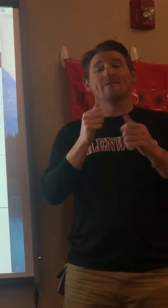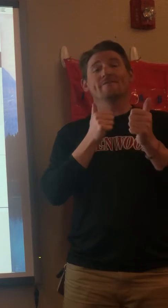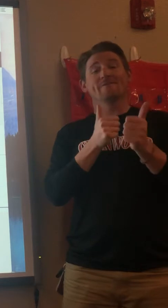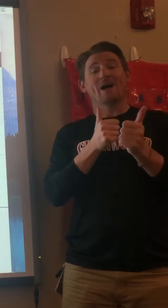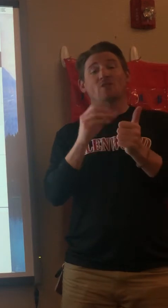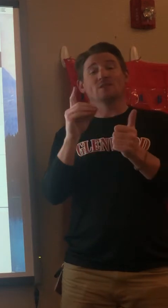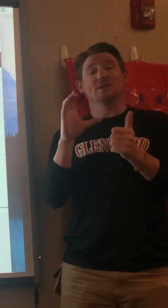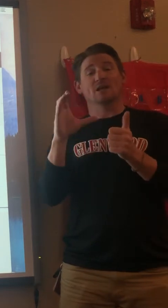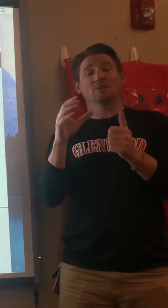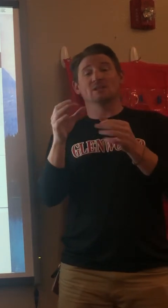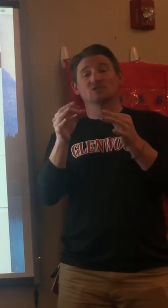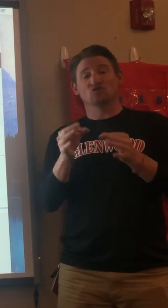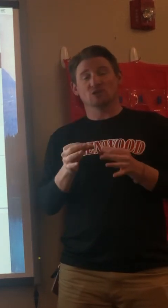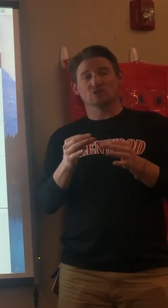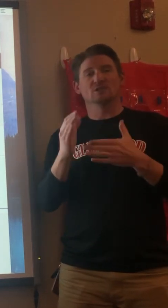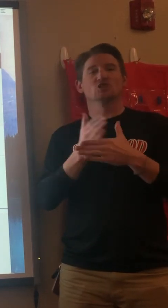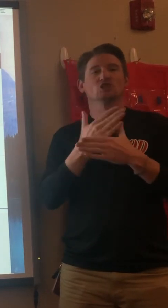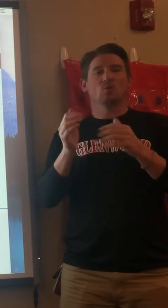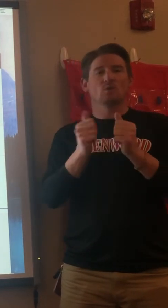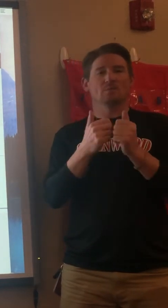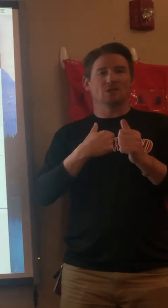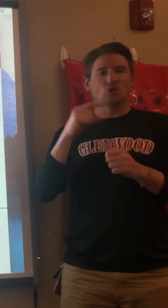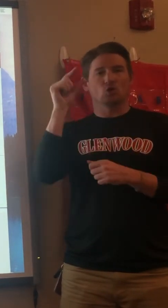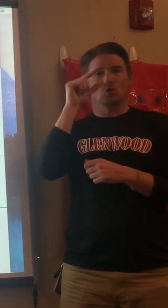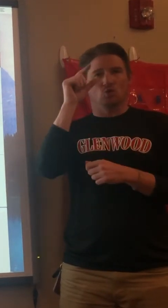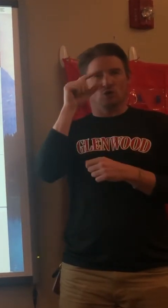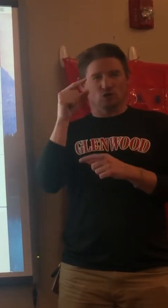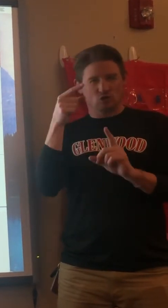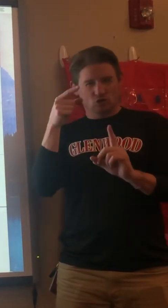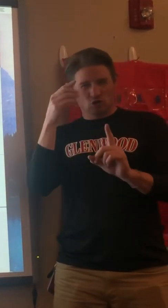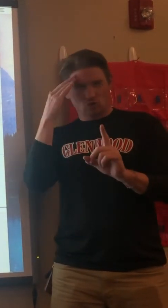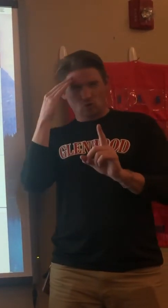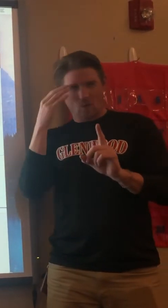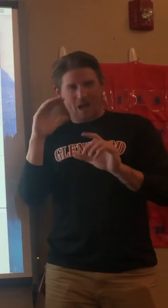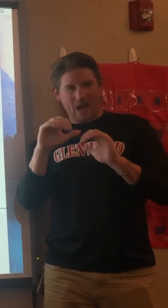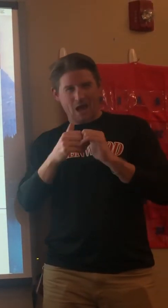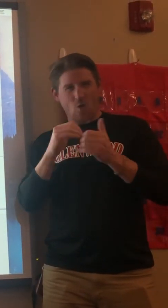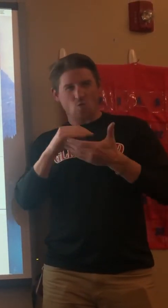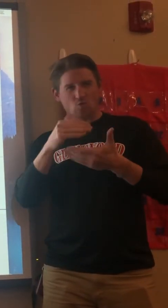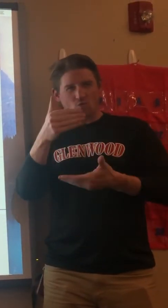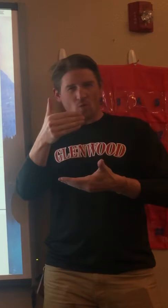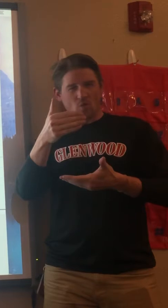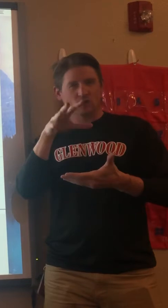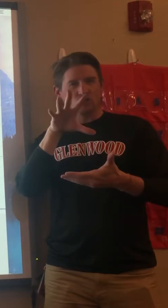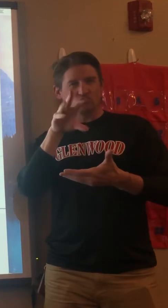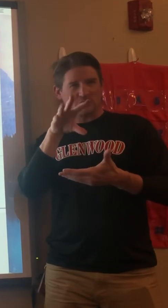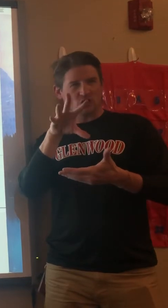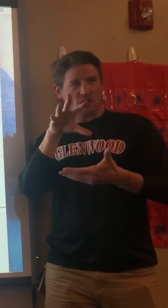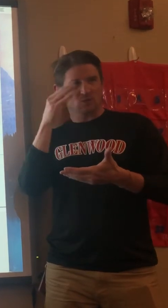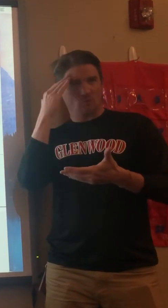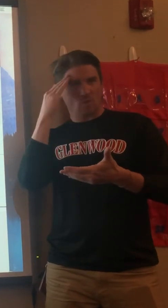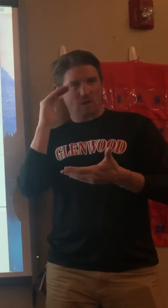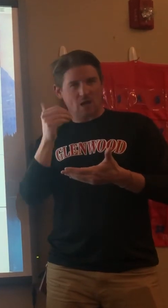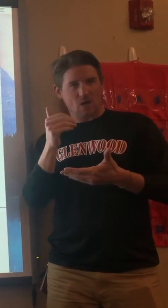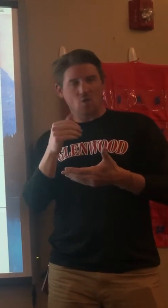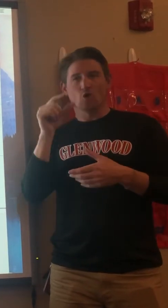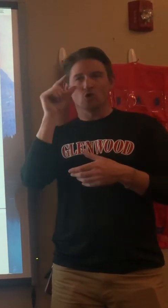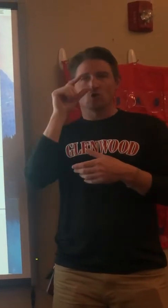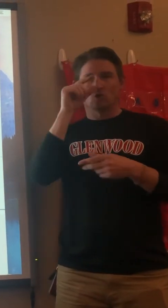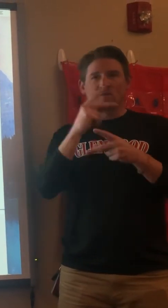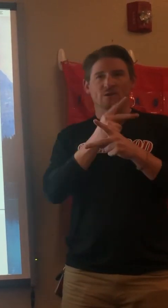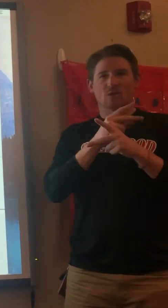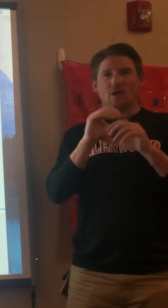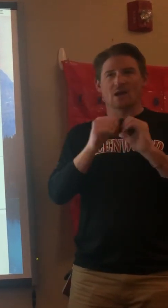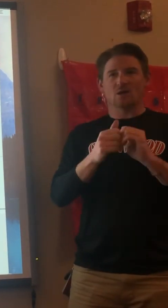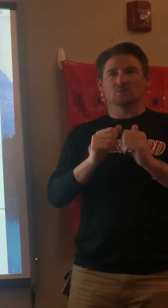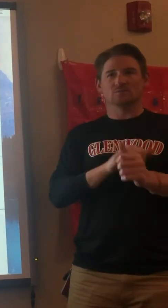instructions, and then share it with me in Google. Do you guys all know how to take a screenshot on a Chromebook? Yeah. Okay, or you know how to use Google to figure out how to